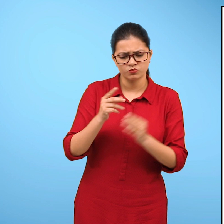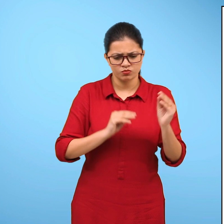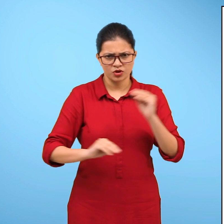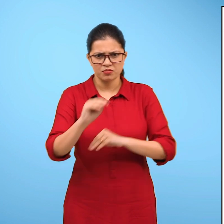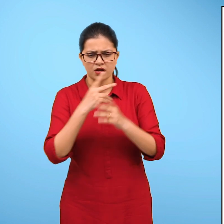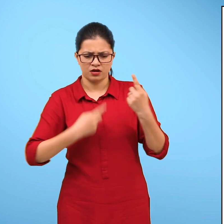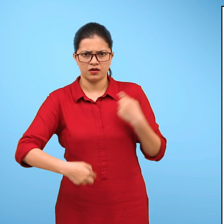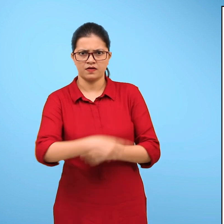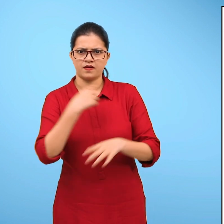joined together?